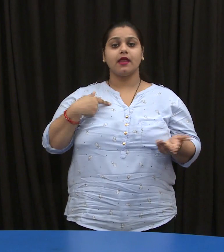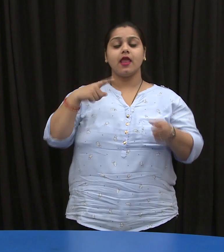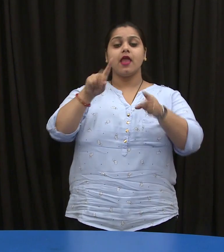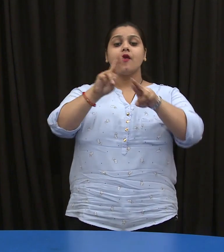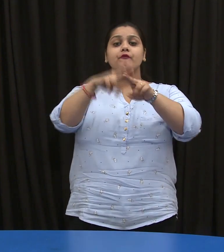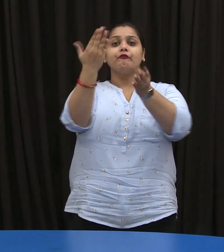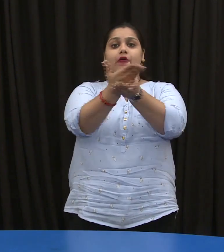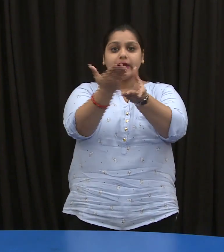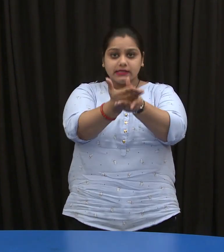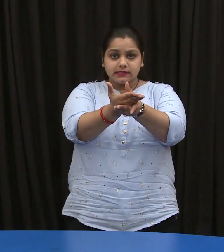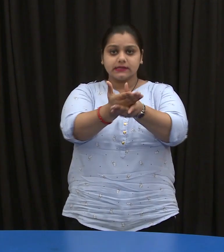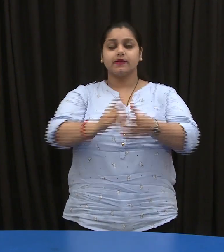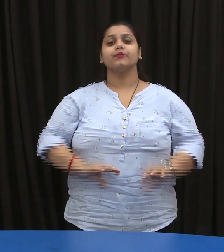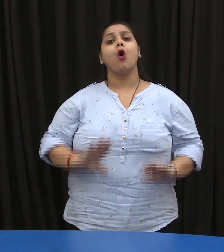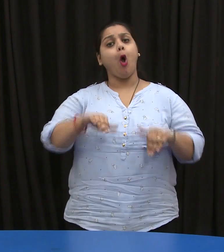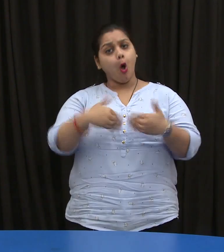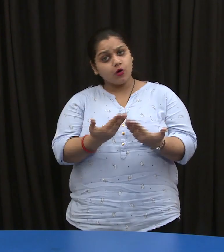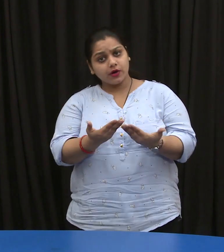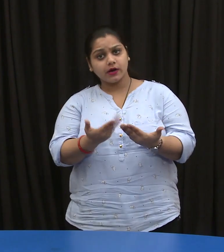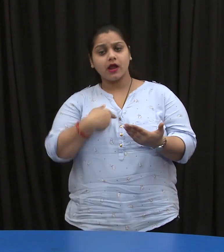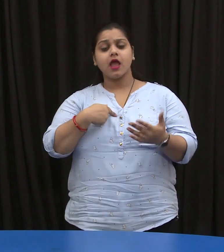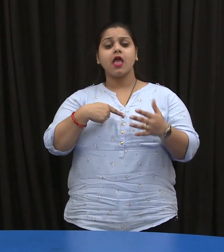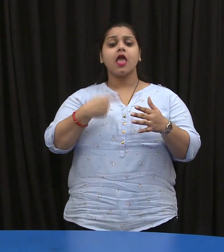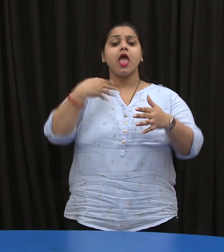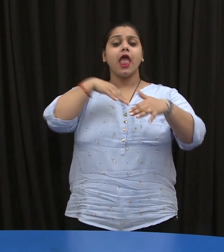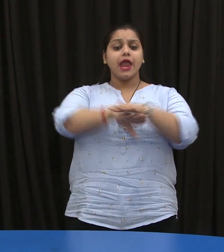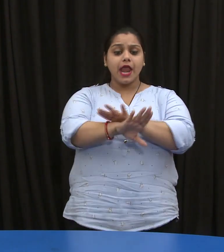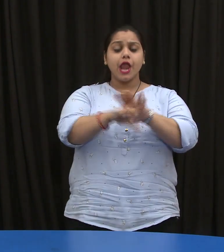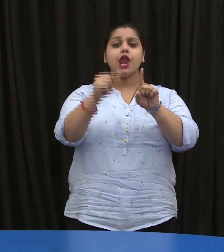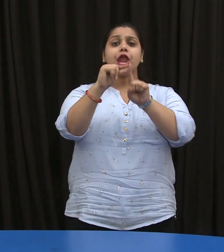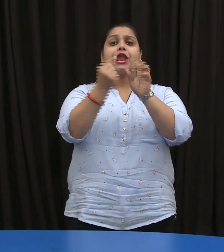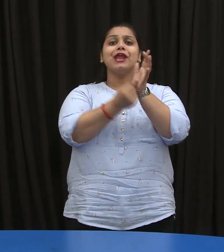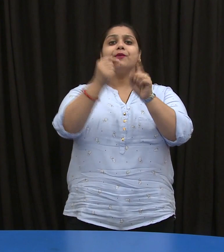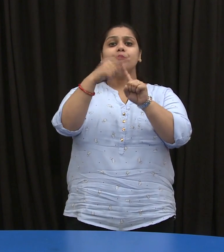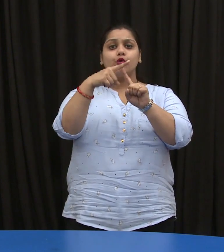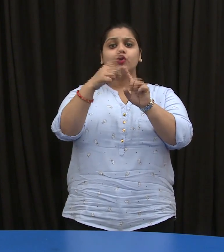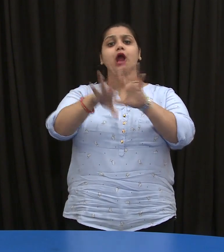files and input-output devices.